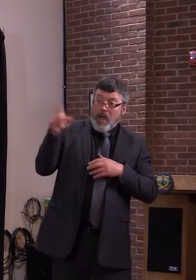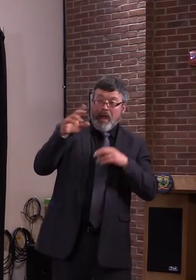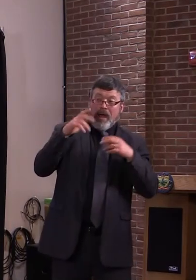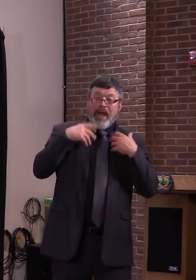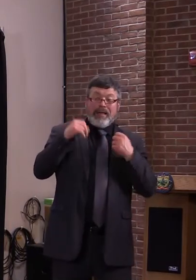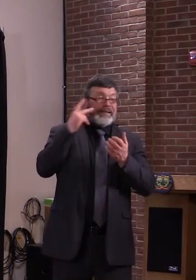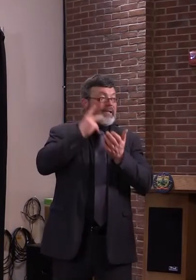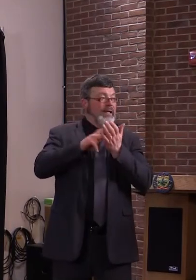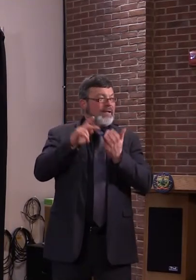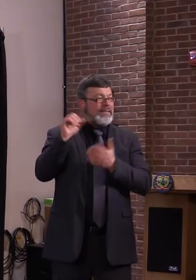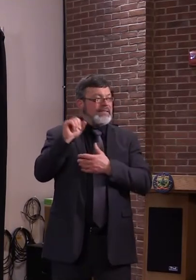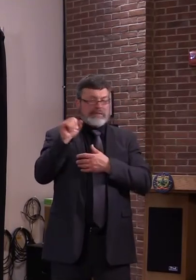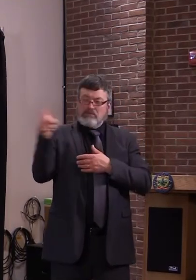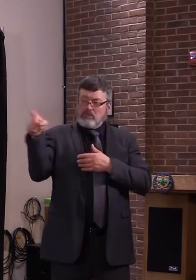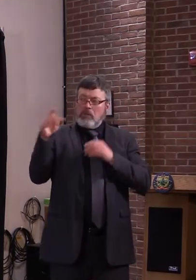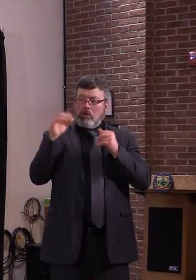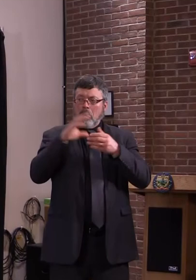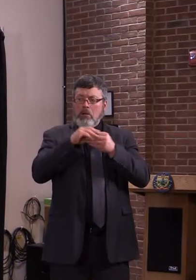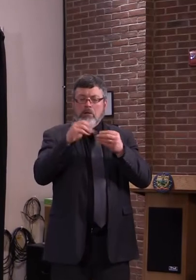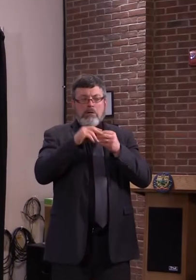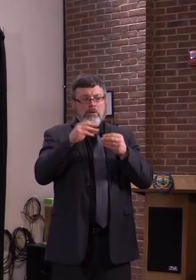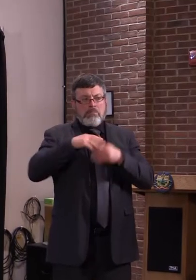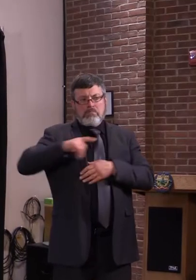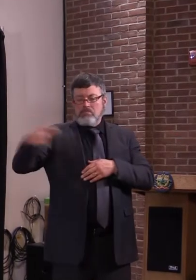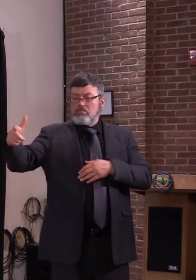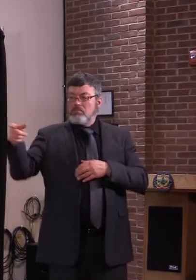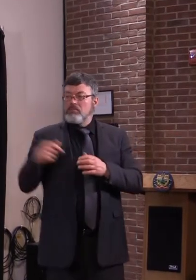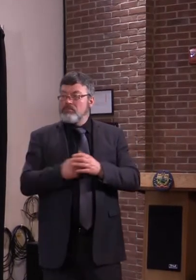another detail to fill in.